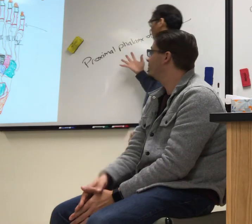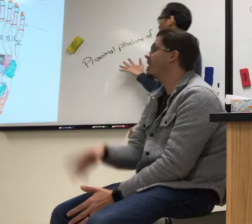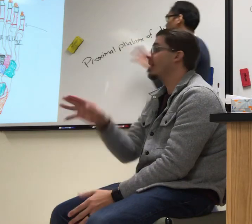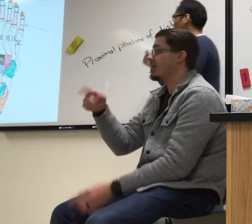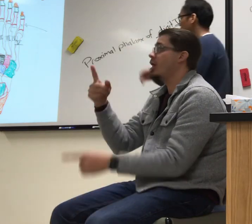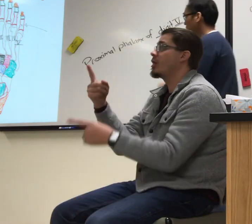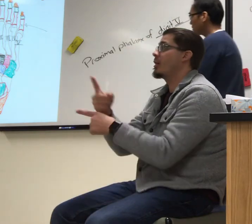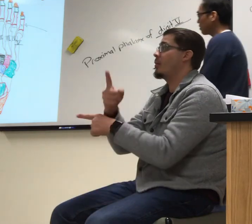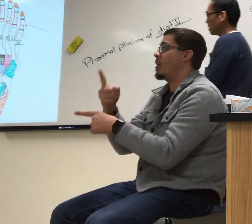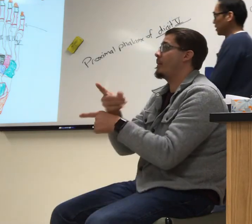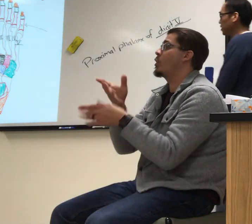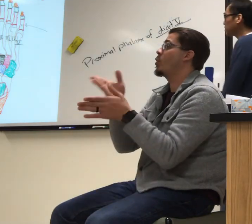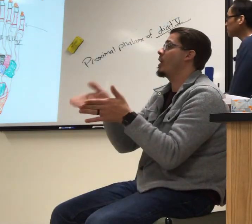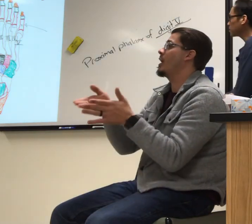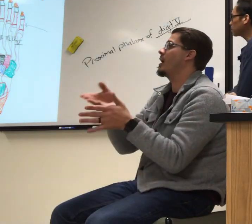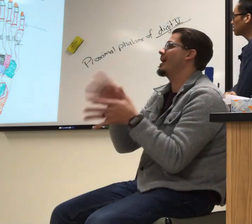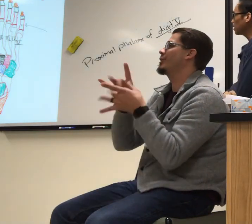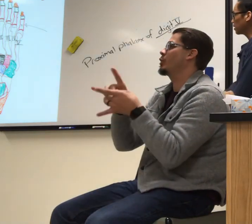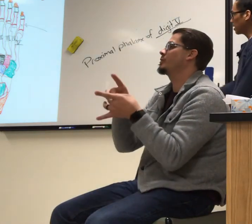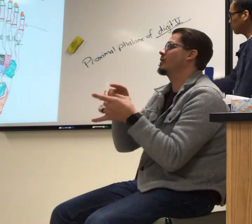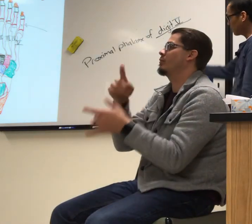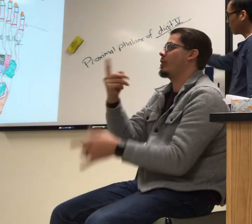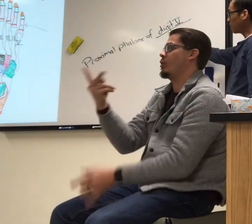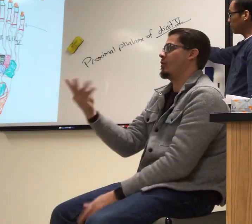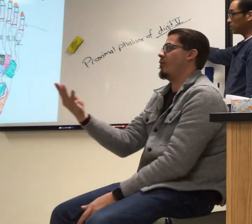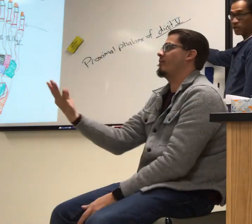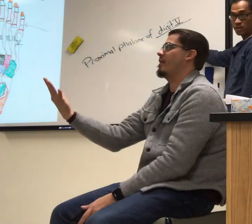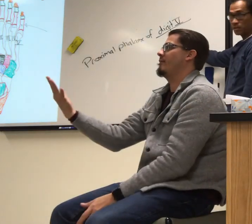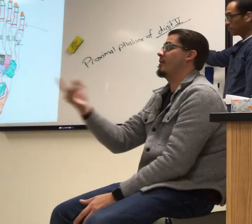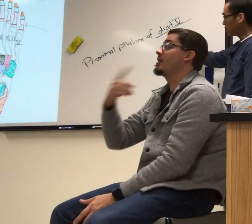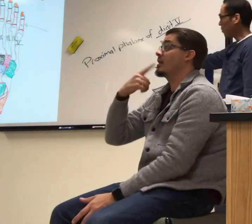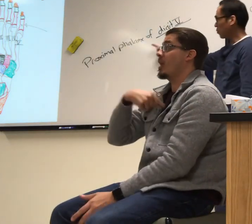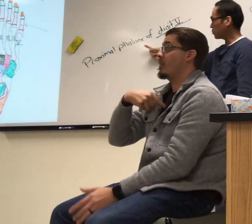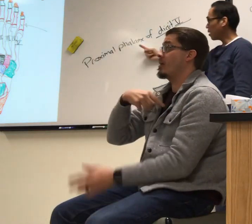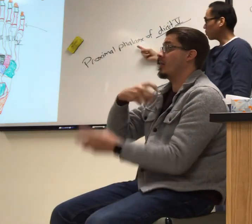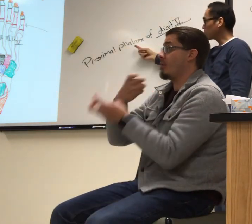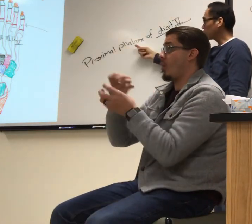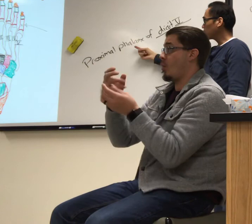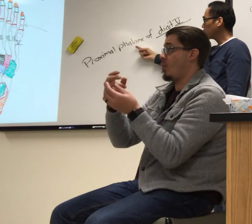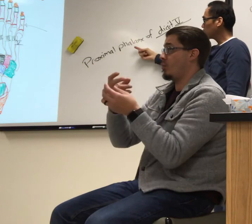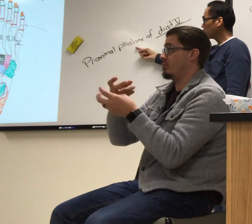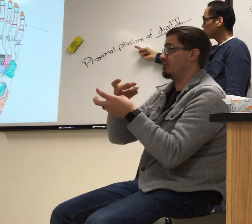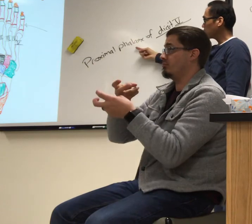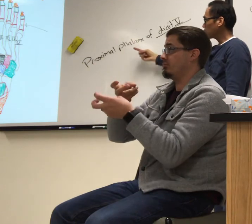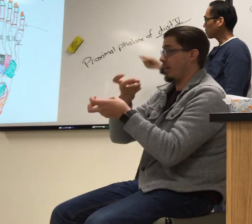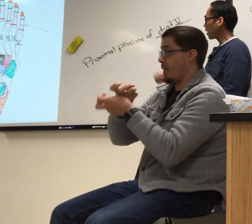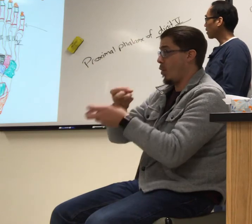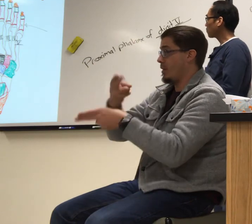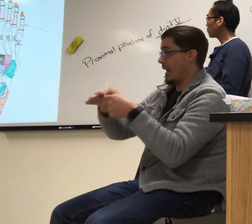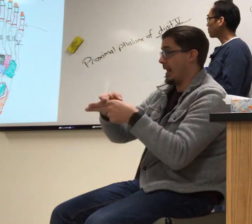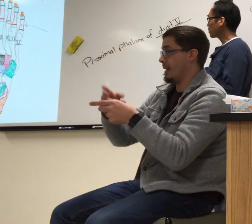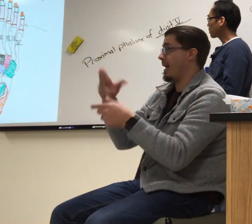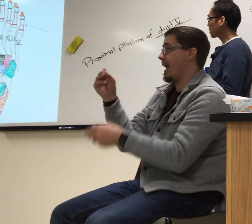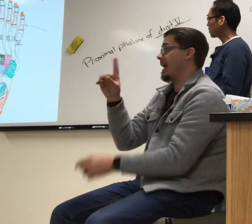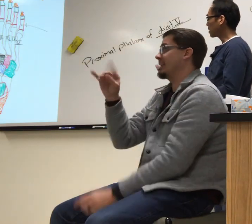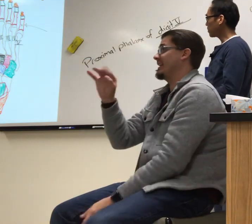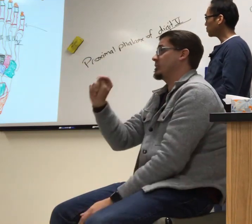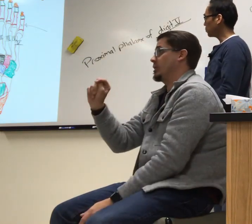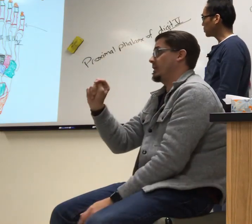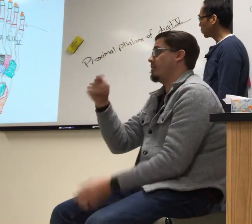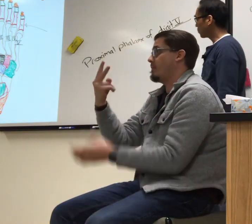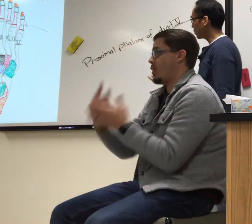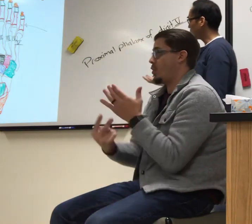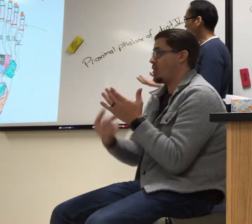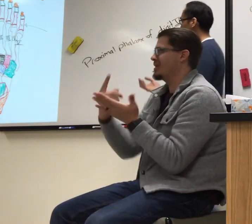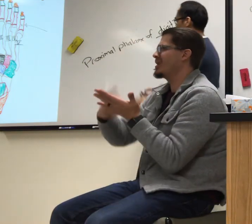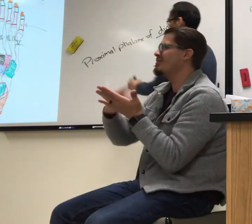way in terms of the digits. Tell me the digit, but tell me which bone. Okay.